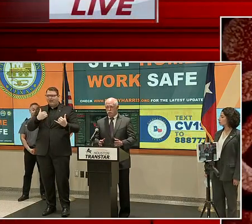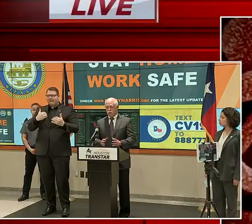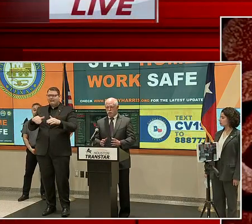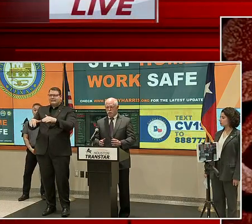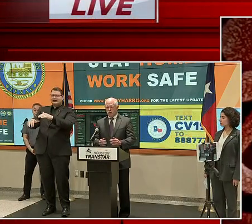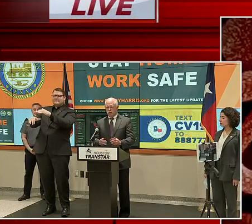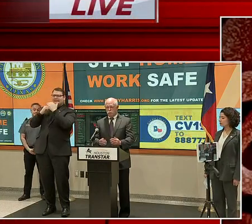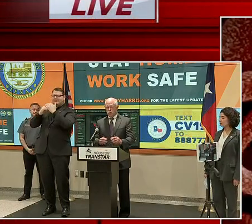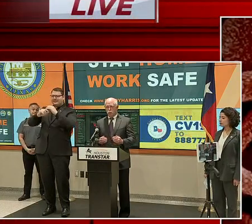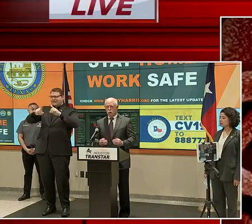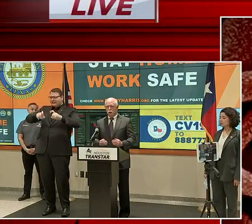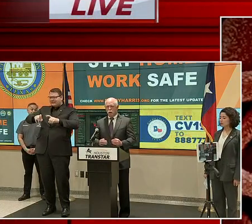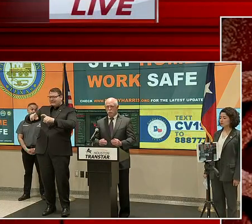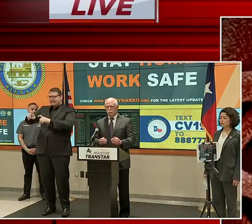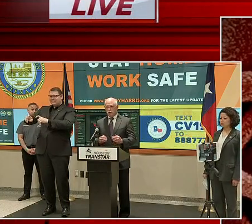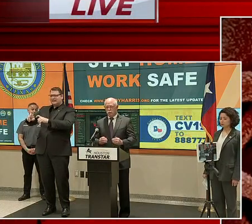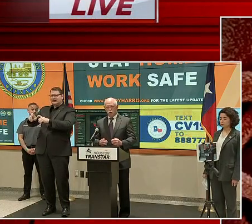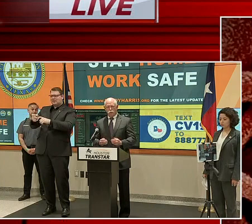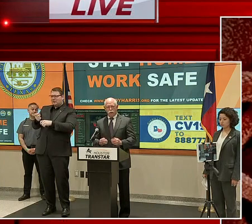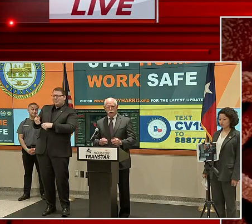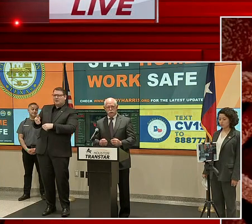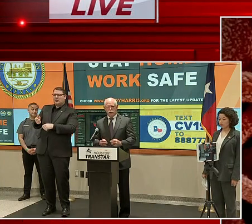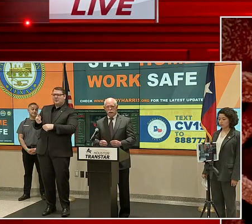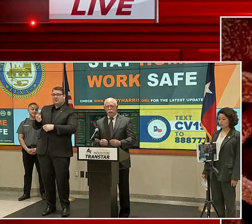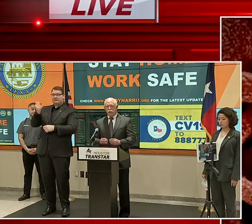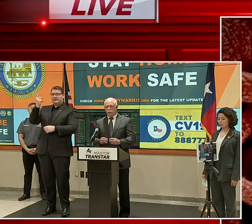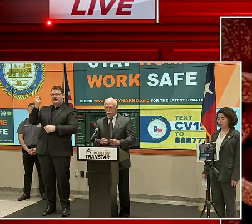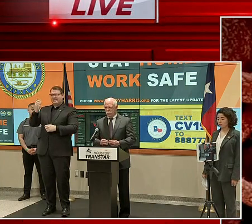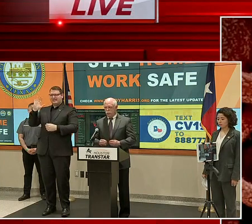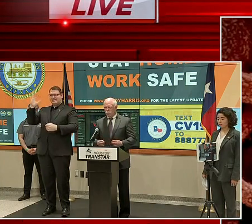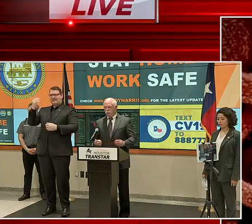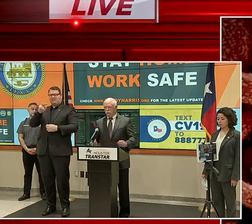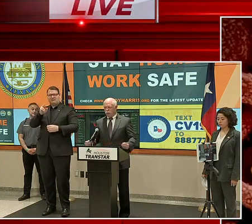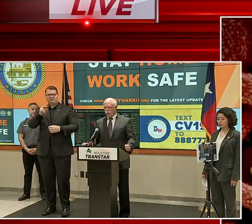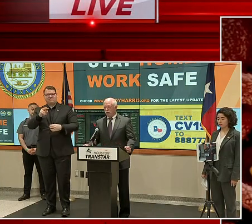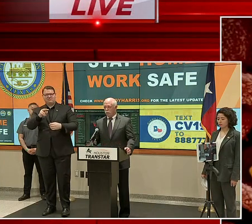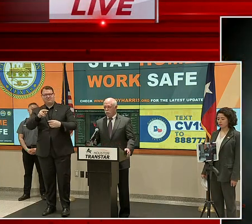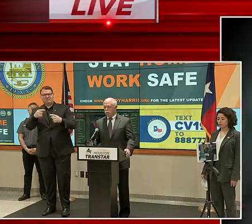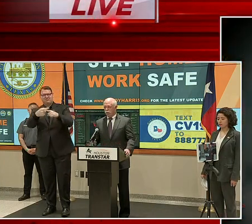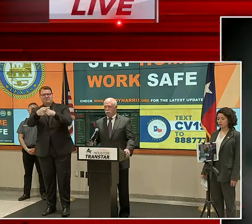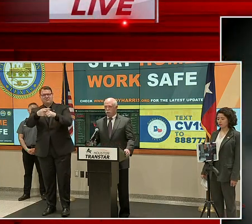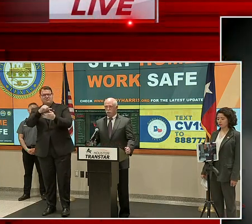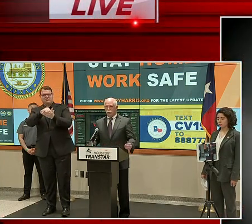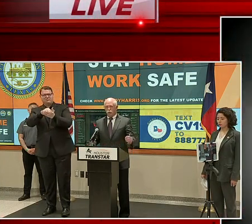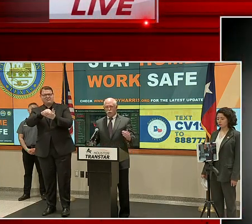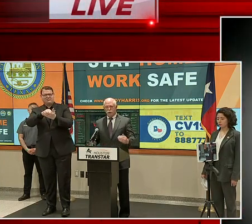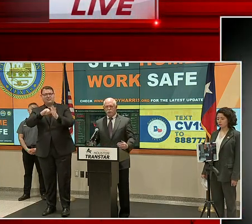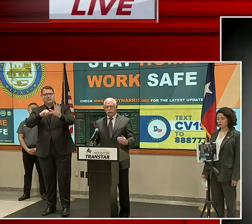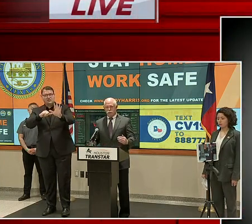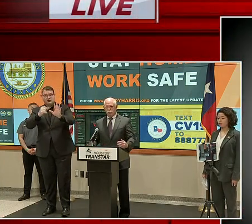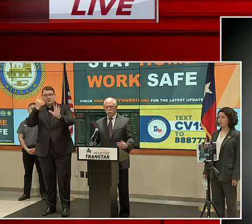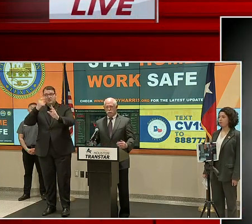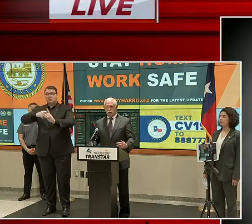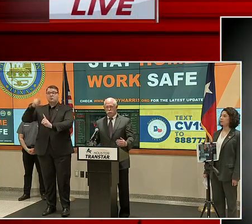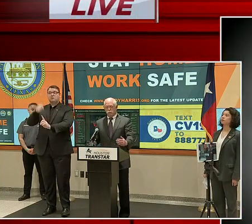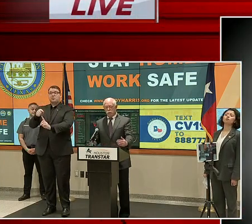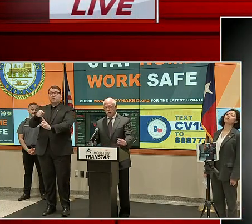don't seem to make sense. But the bottom line, which Dr. Shah pointed out, is that anyone, in fact, everyone, is at risk for